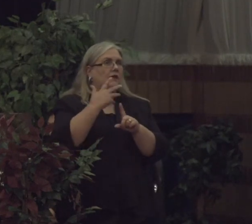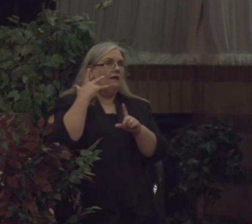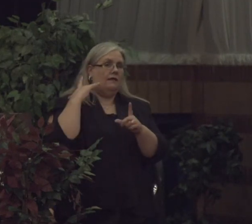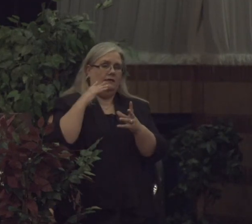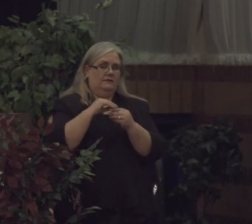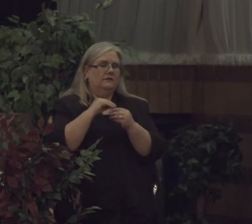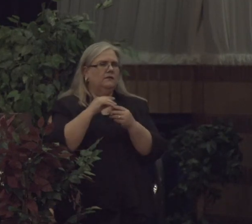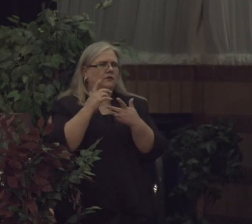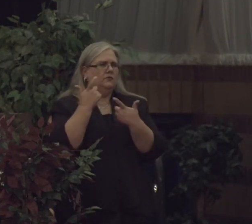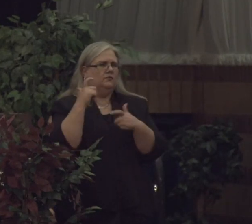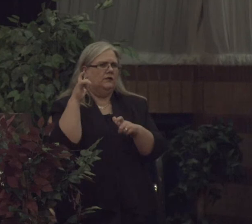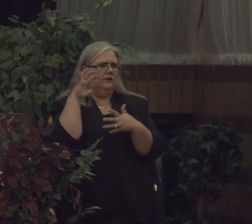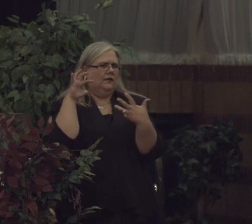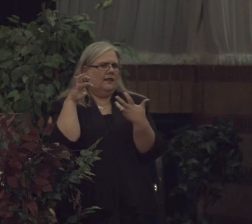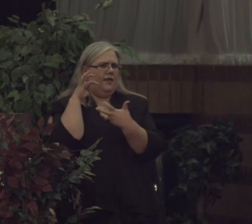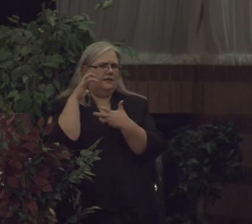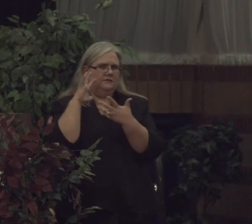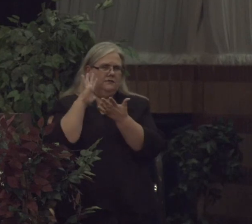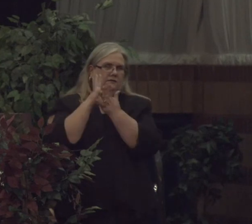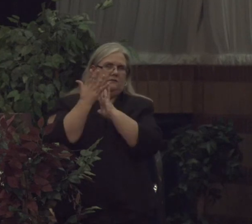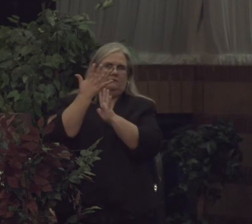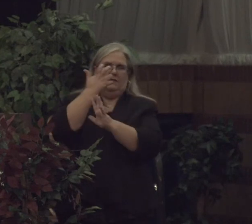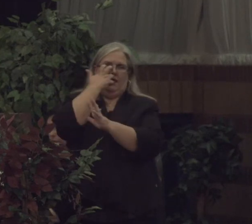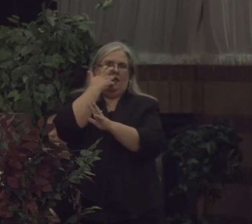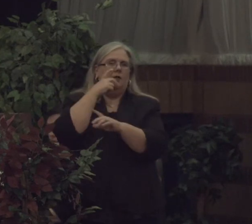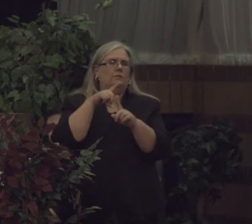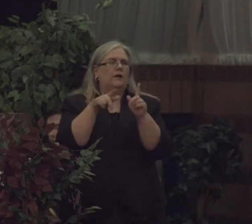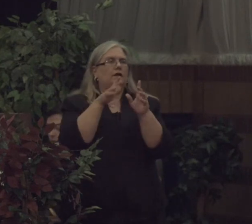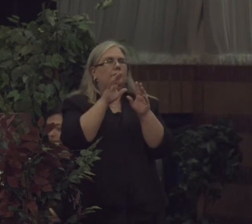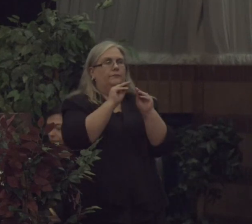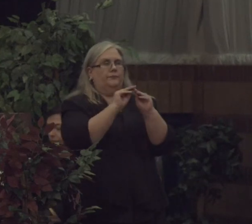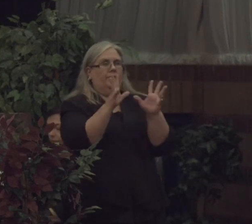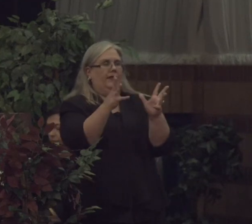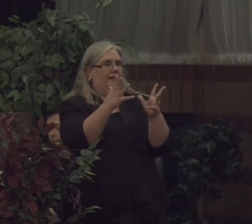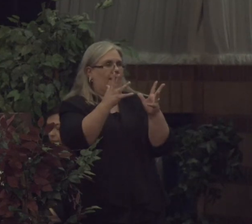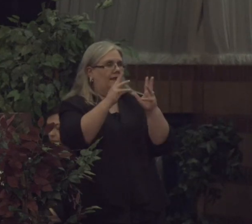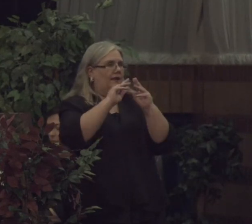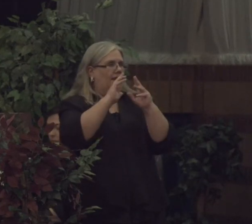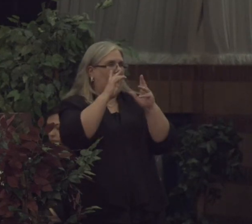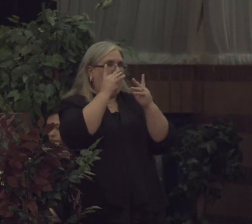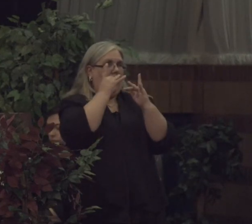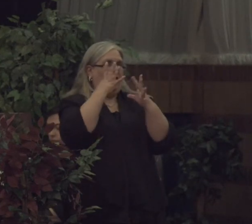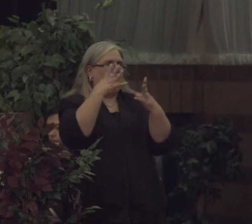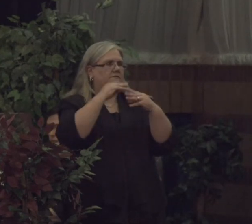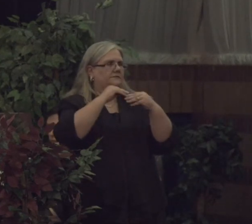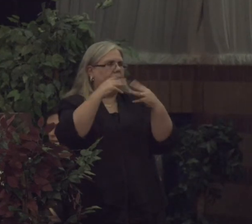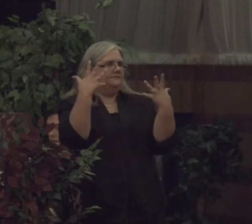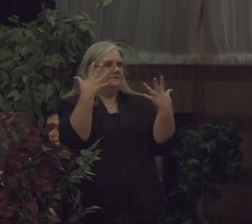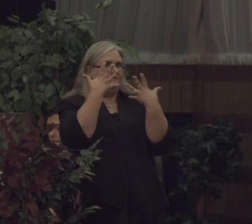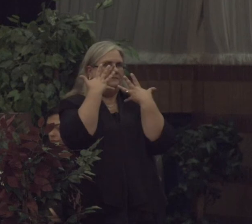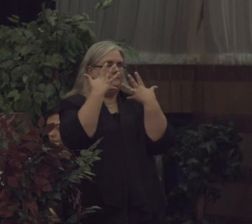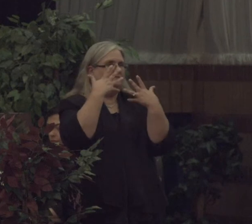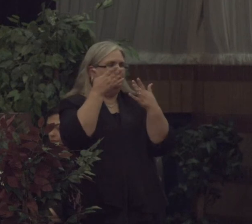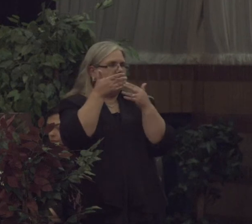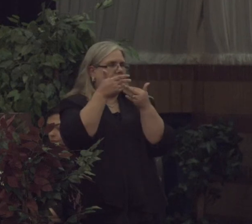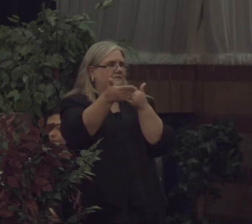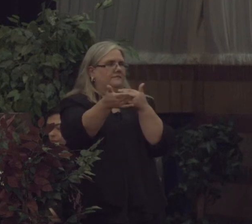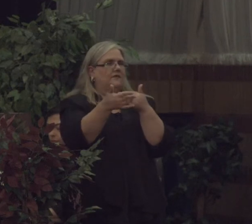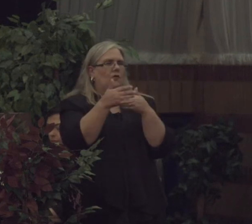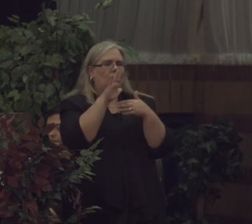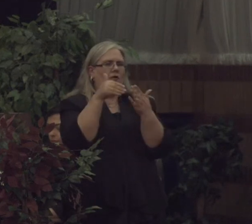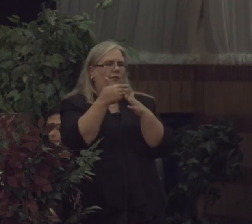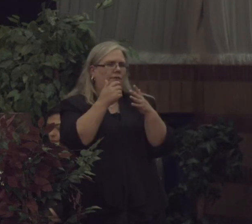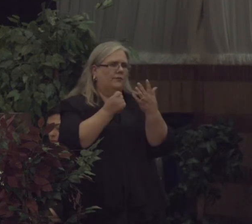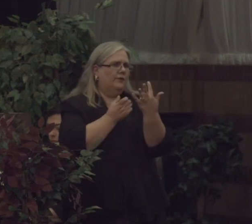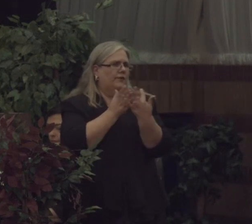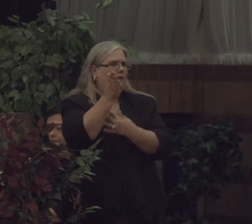light shines through. All of the possibilities, the success, the triumphs, all the great fruits that life can bring. All